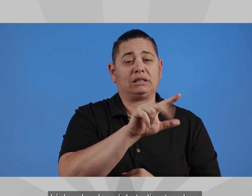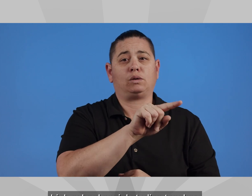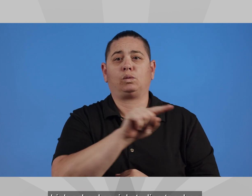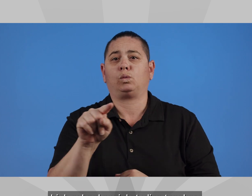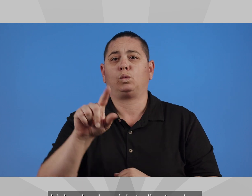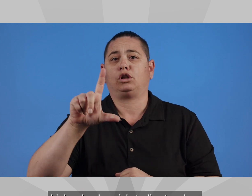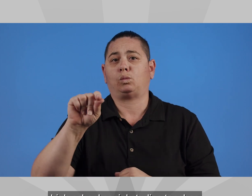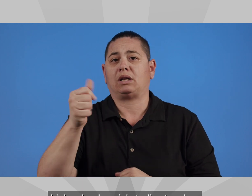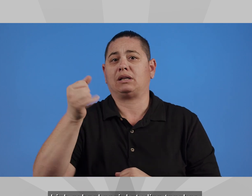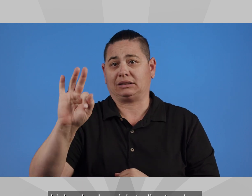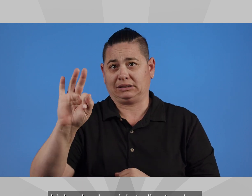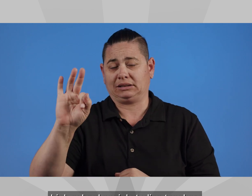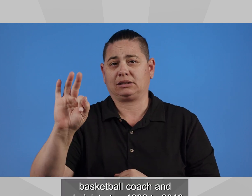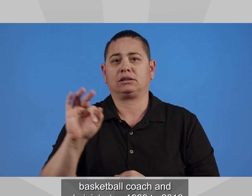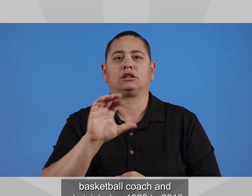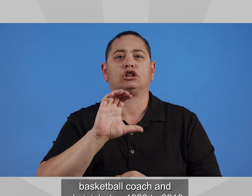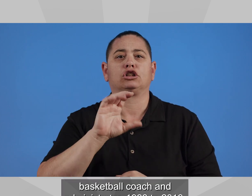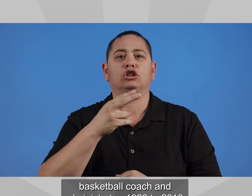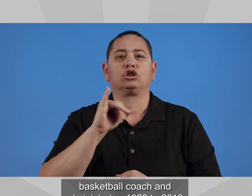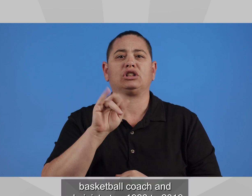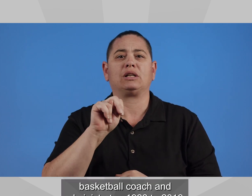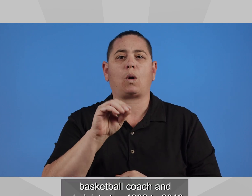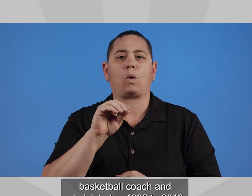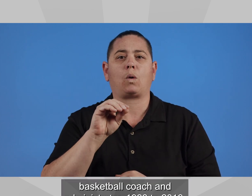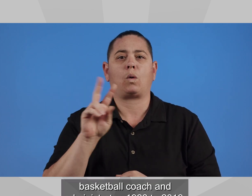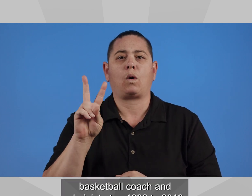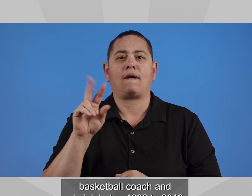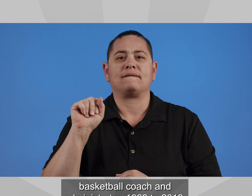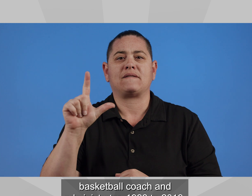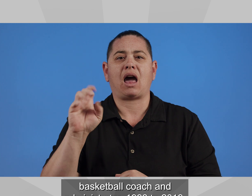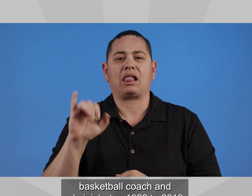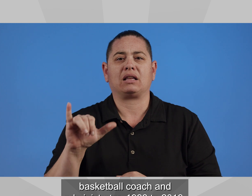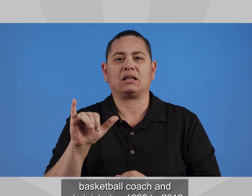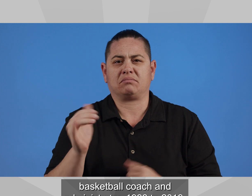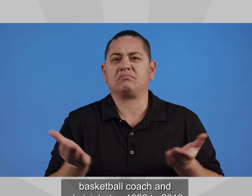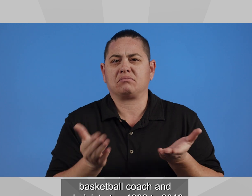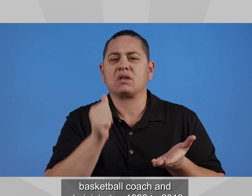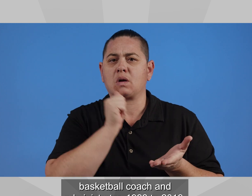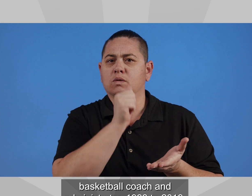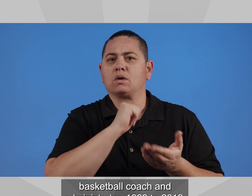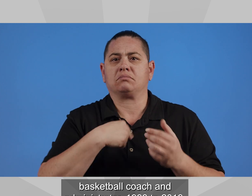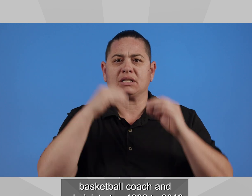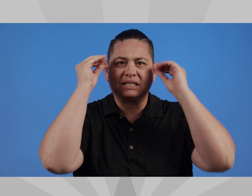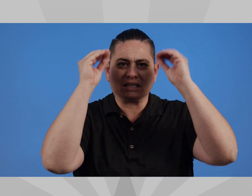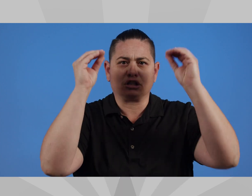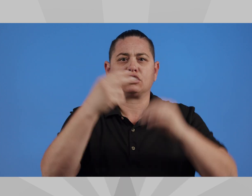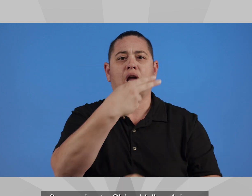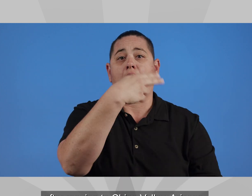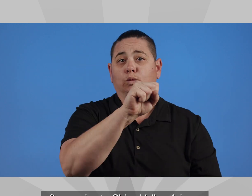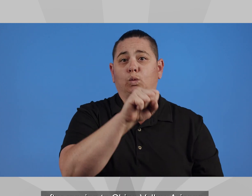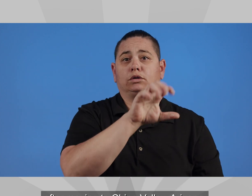High school social studies teacher, basketball coach, and administrator, 1993 to